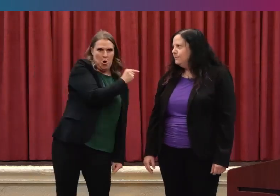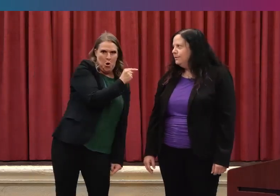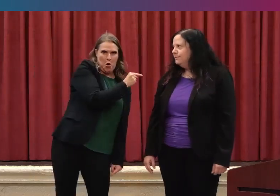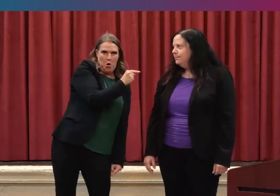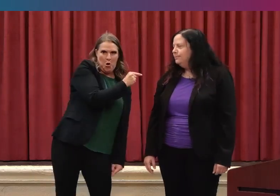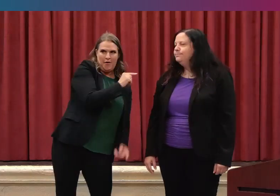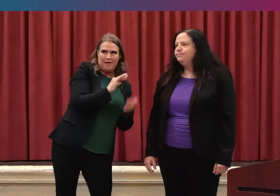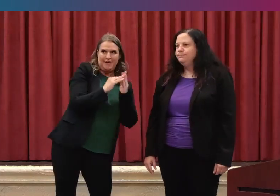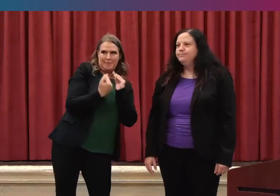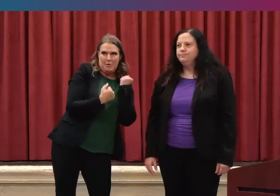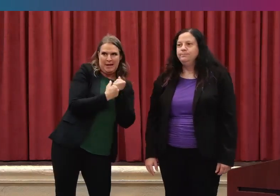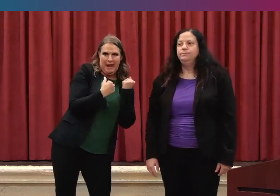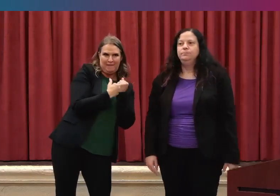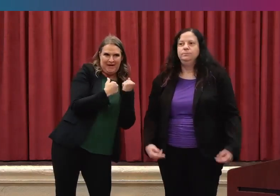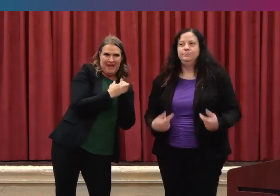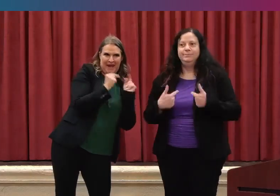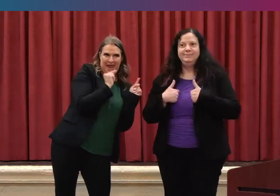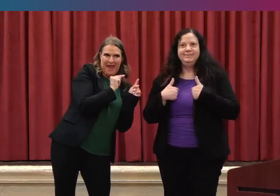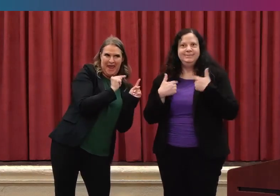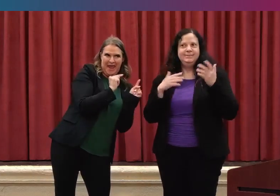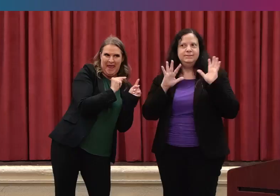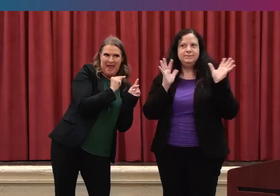And then you give it to me, and then you give it to Deborah.